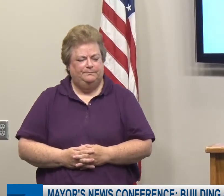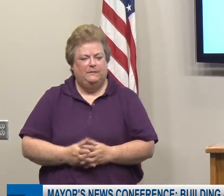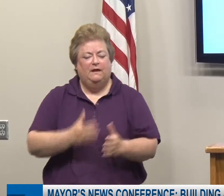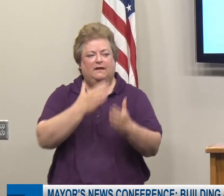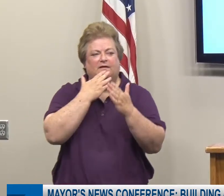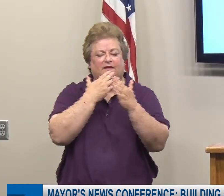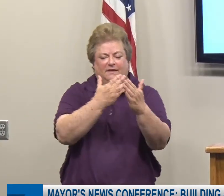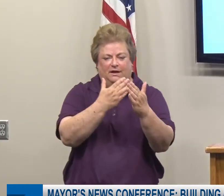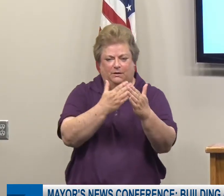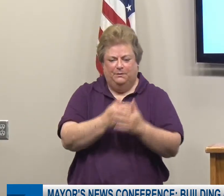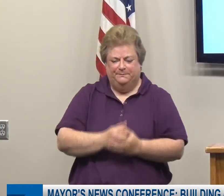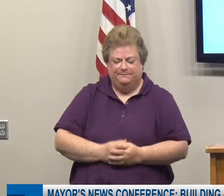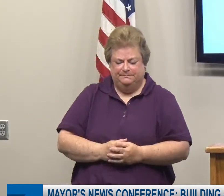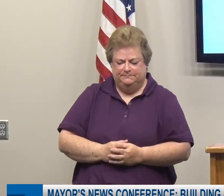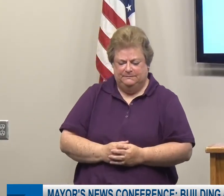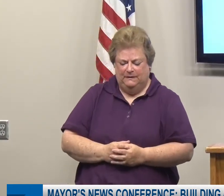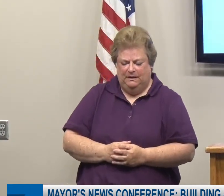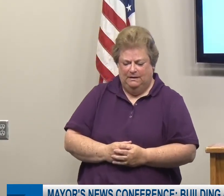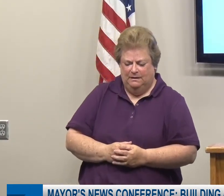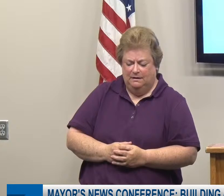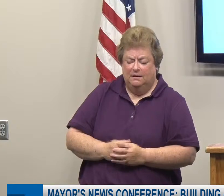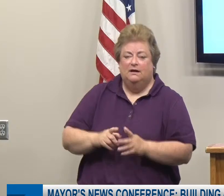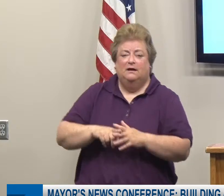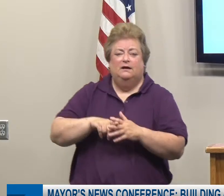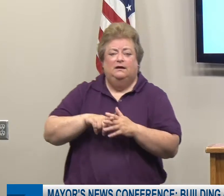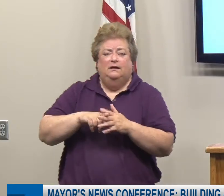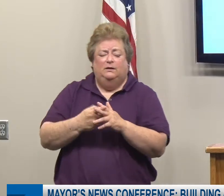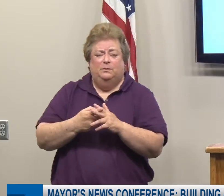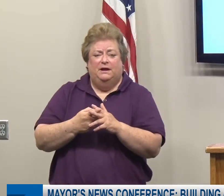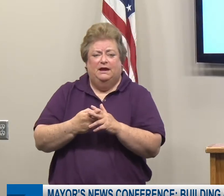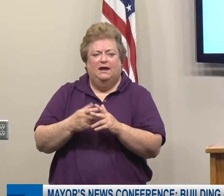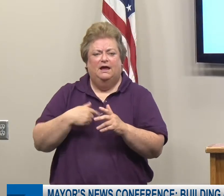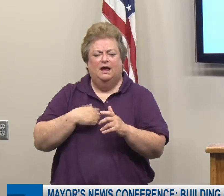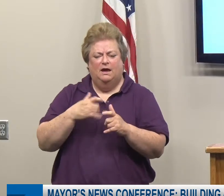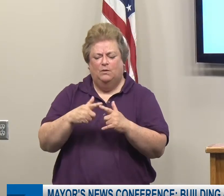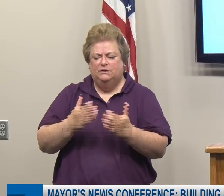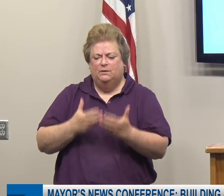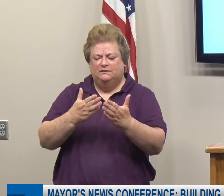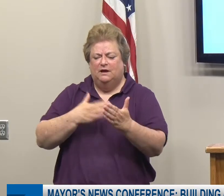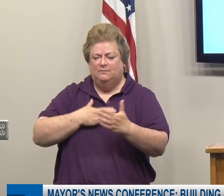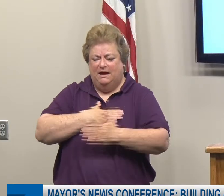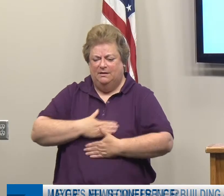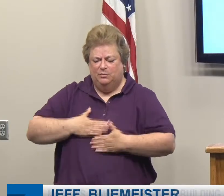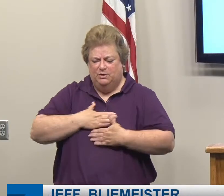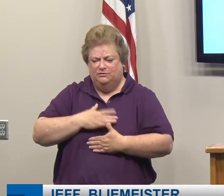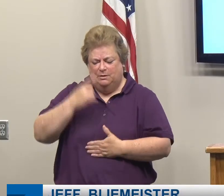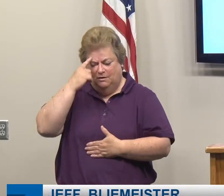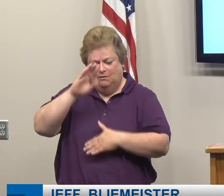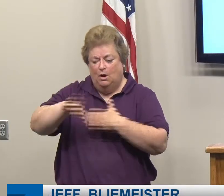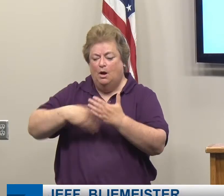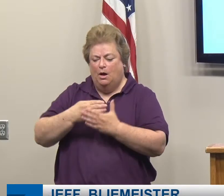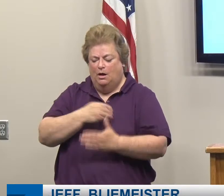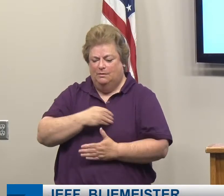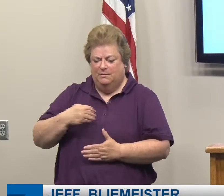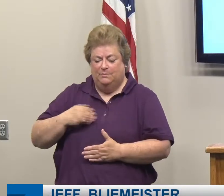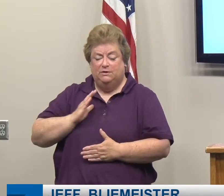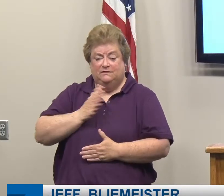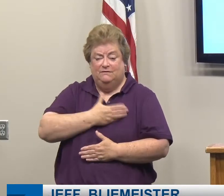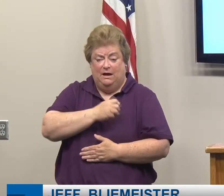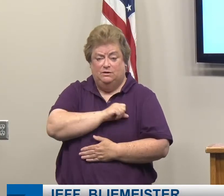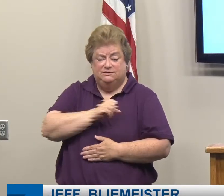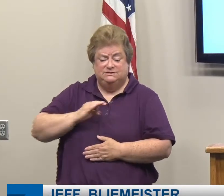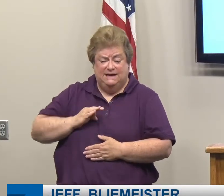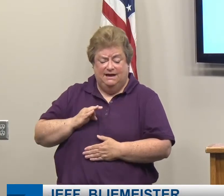Mayor, thank you. And to begin, I want to extend my appreciation on behalf of all members of our